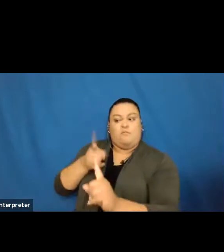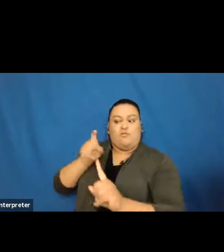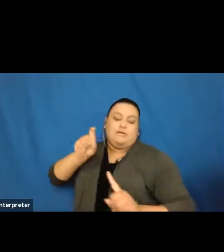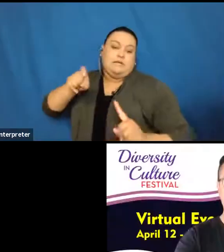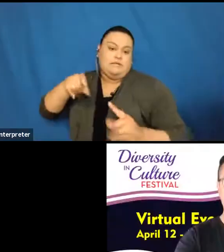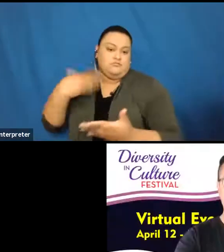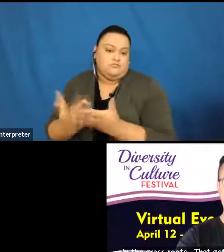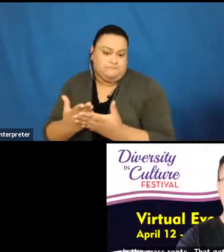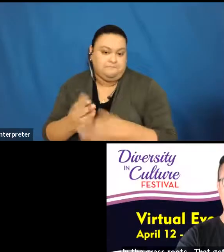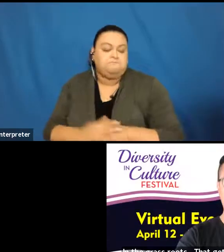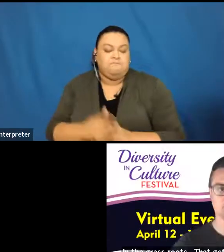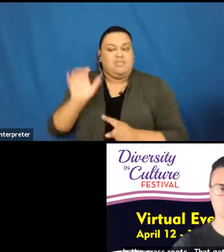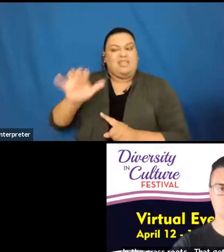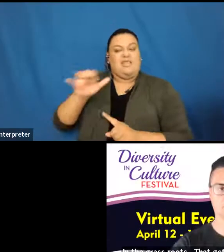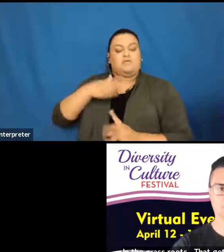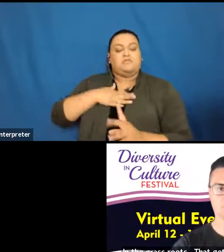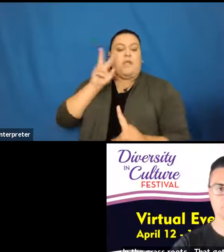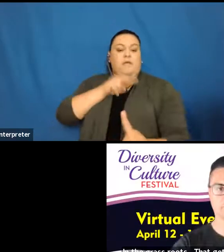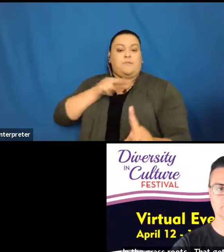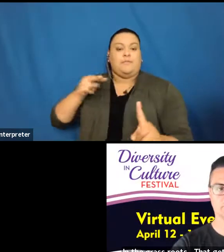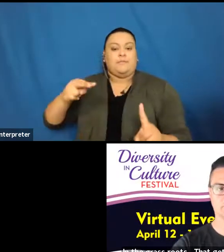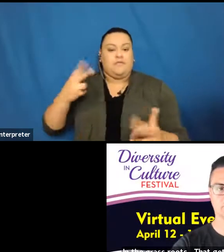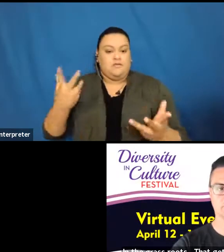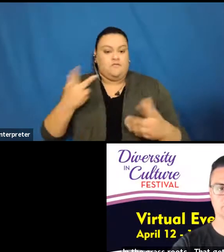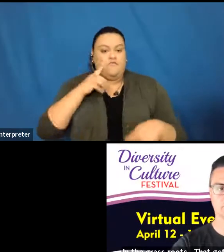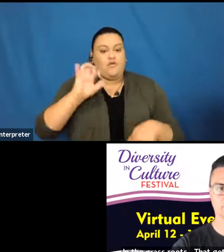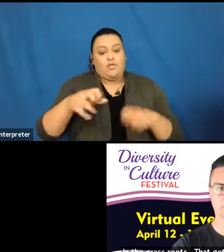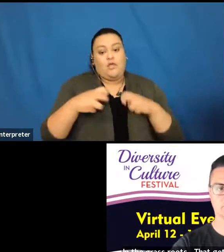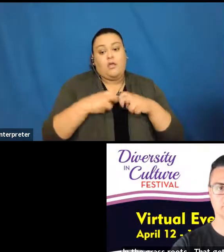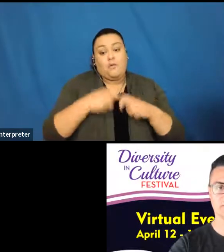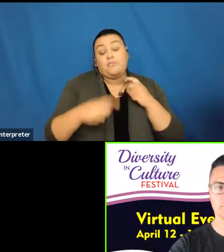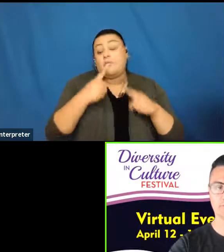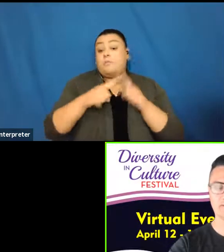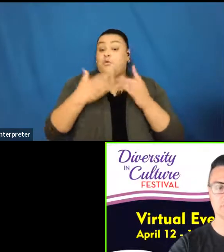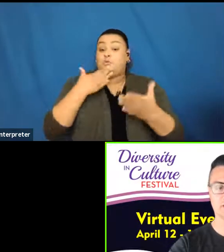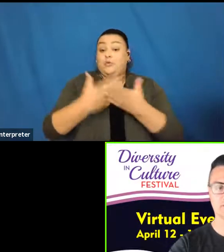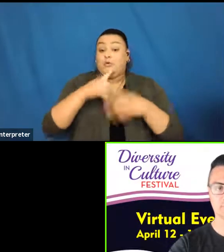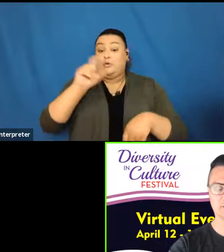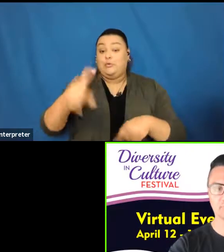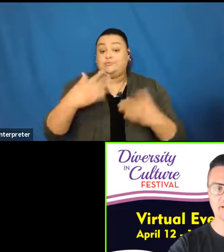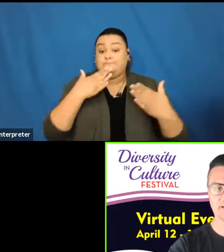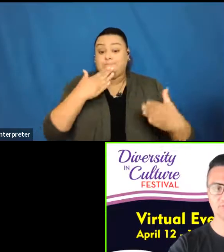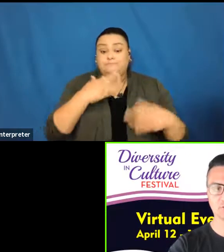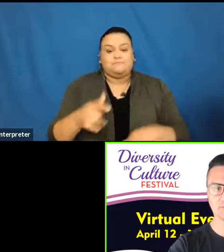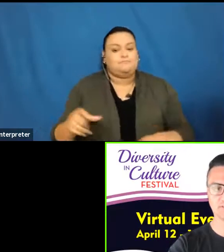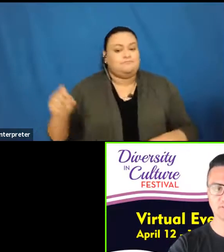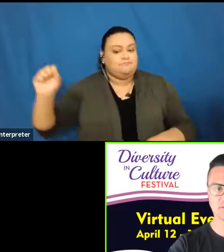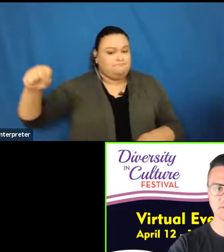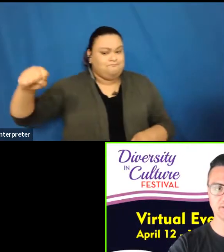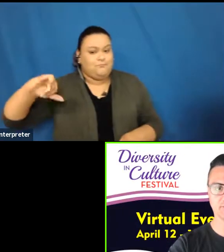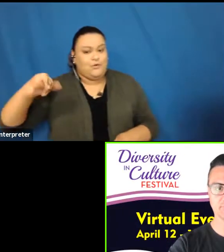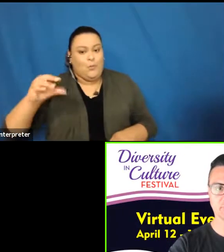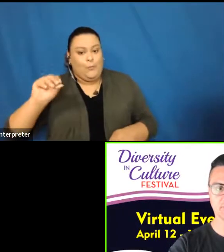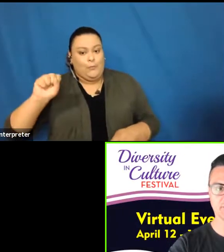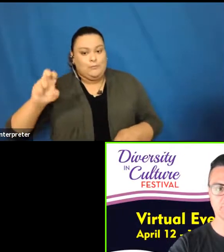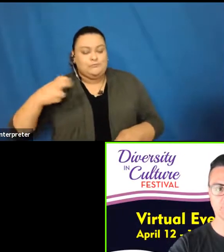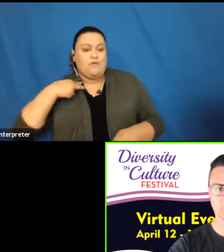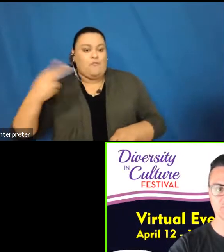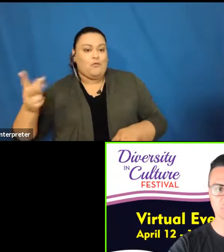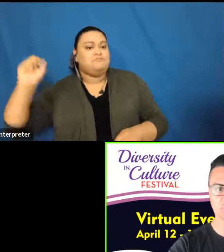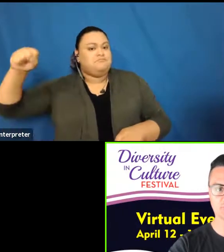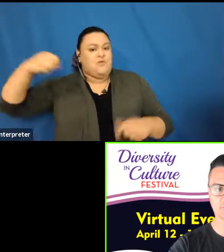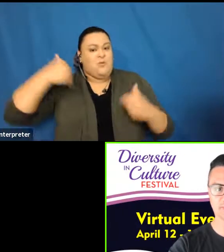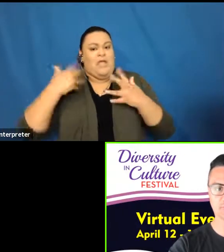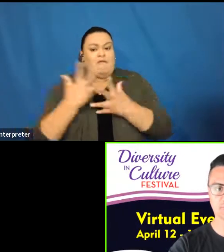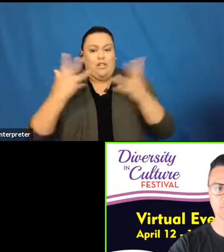it in terms of that issue. But a good question. Yeah, we have a lot of them, and we have so much love pouring in for